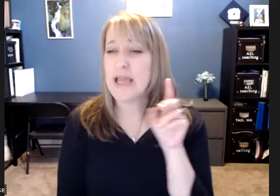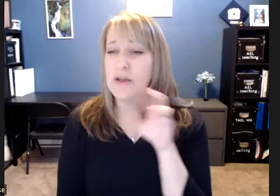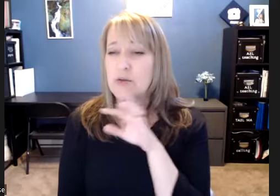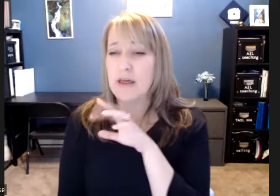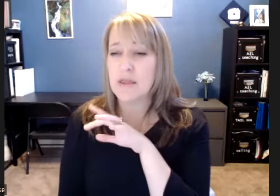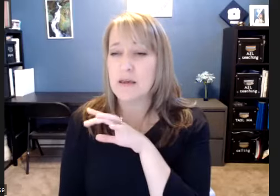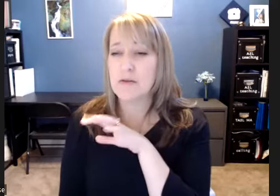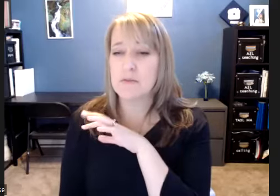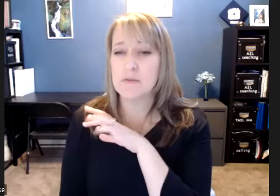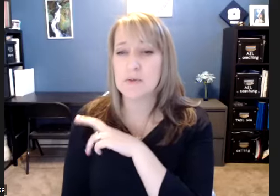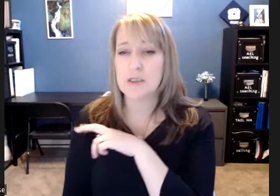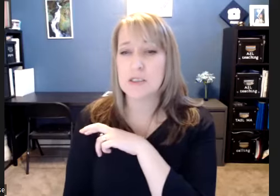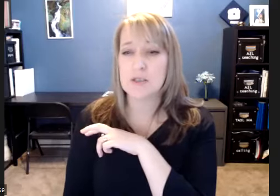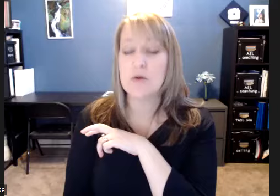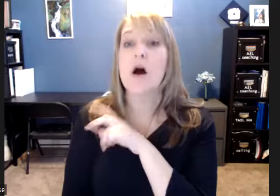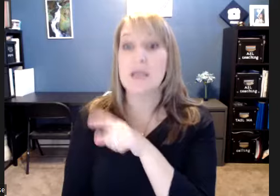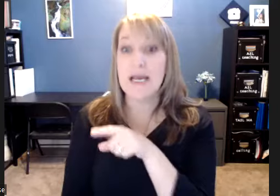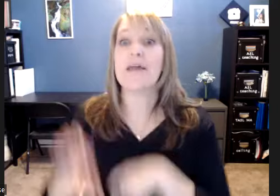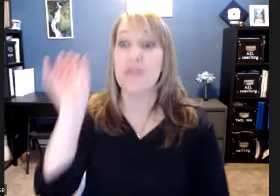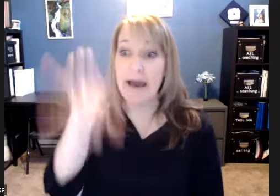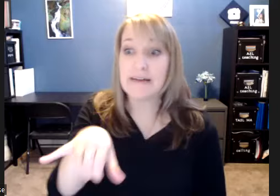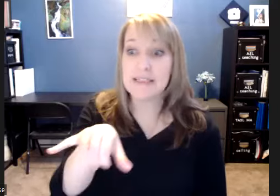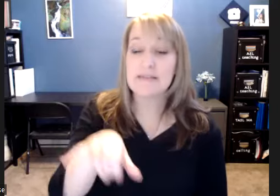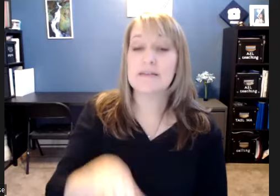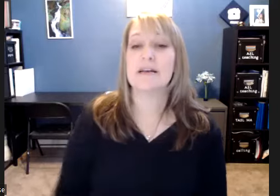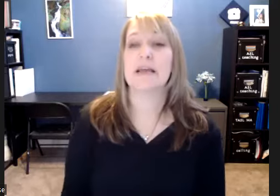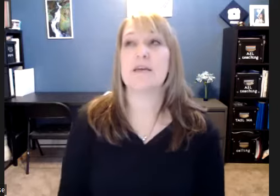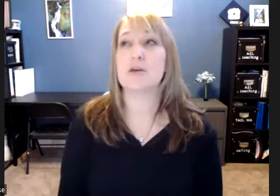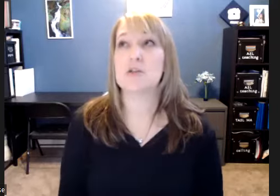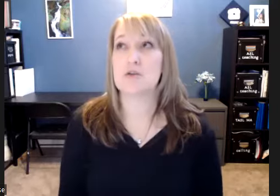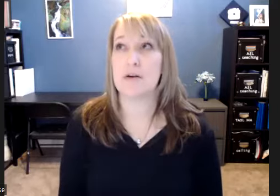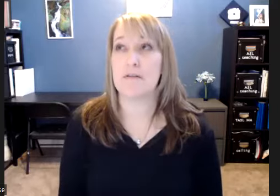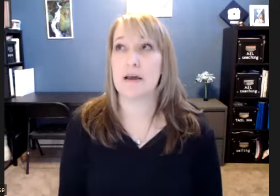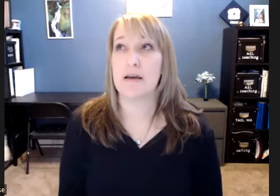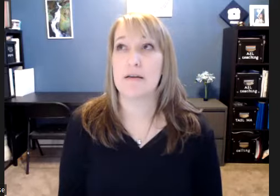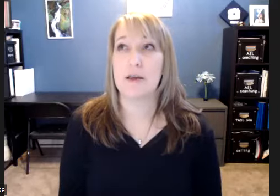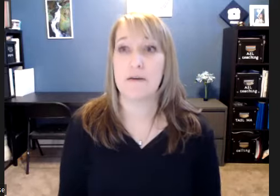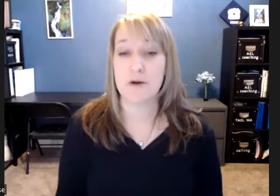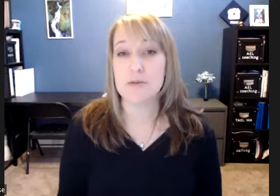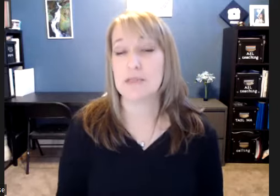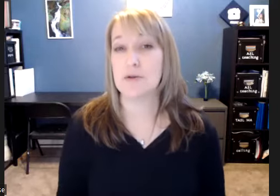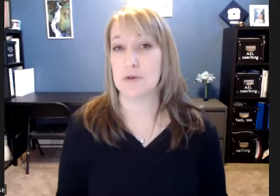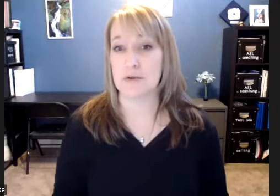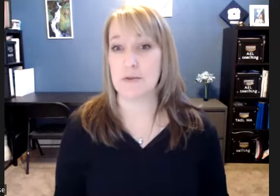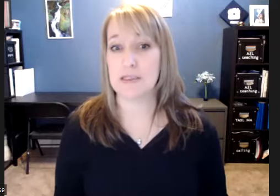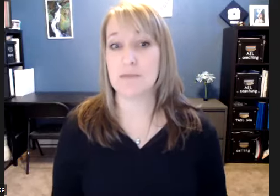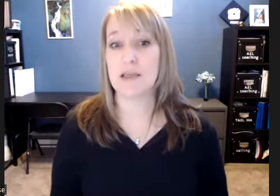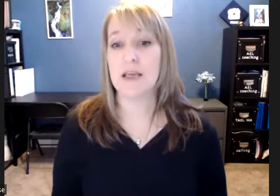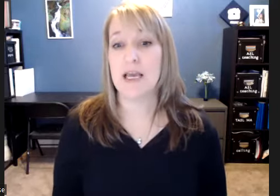you know that thing that we were going to do? Yeah, that. It can be used to sort of confirm something or agree with something. And